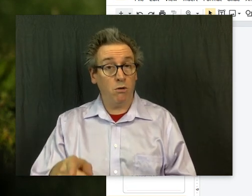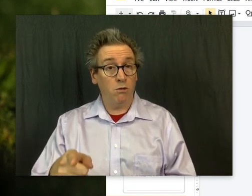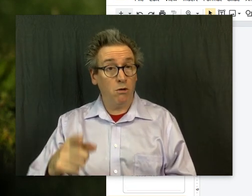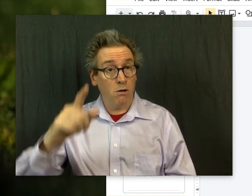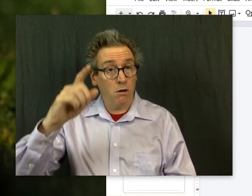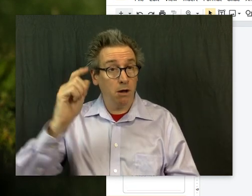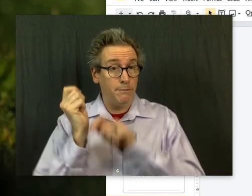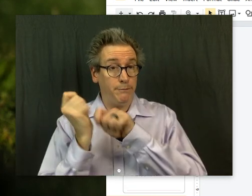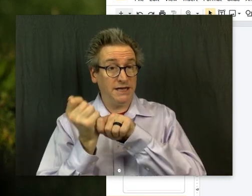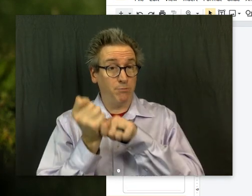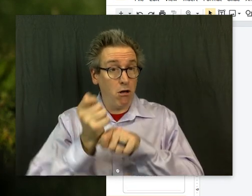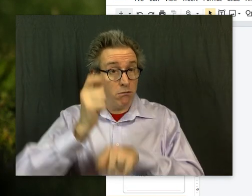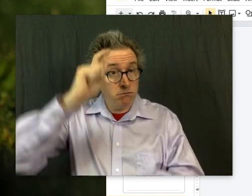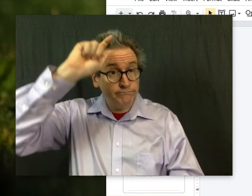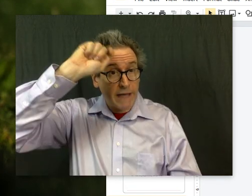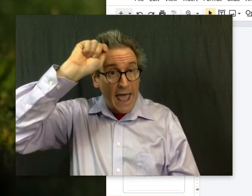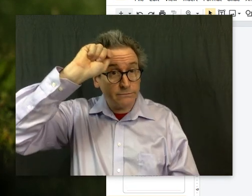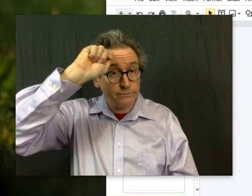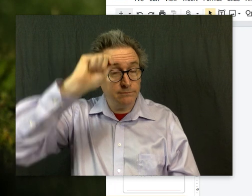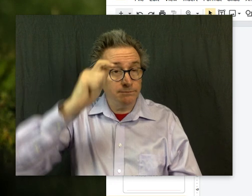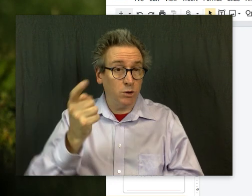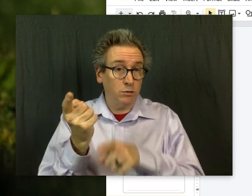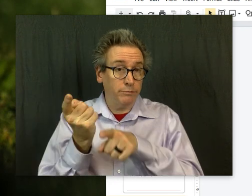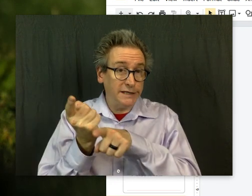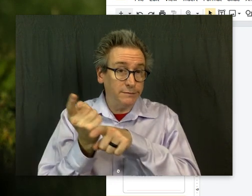So baseball hat,